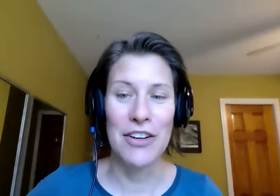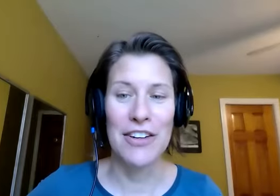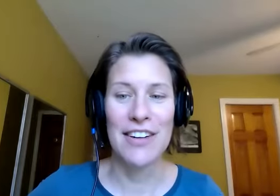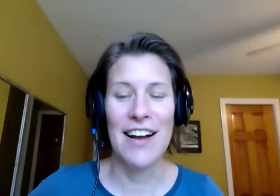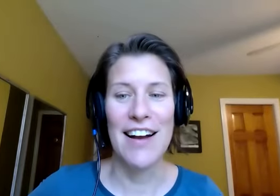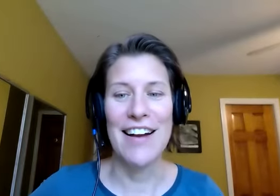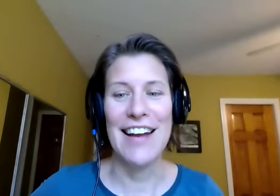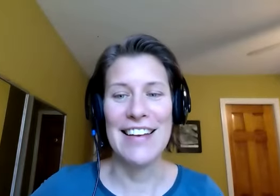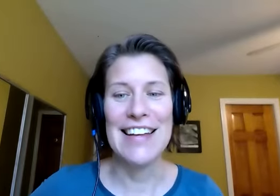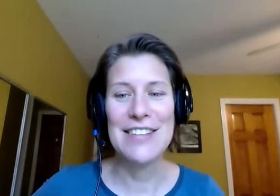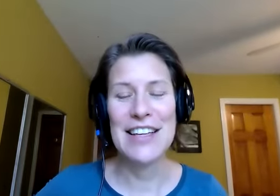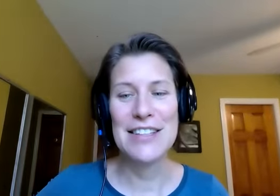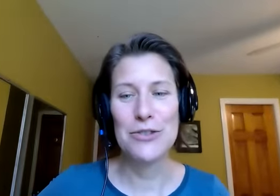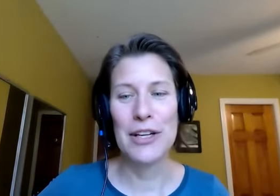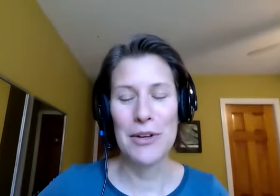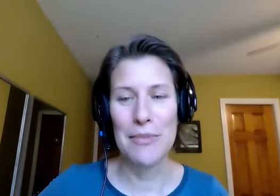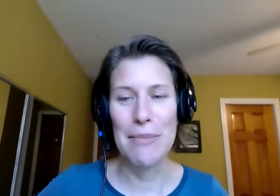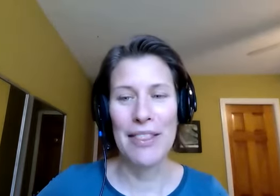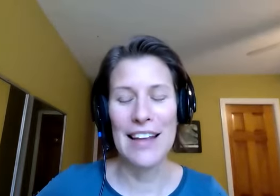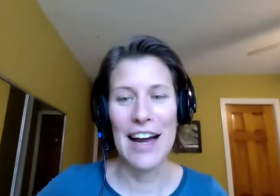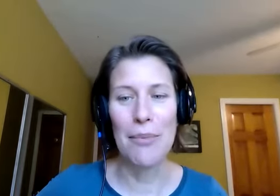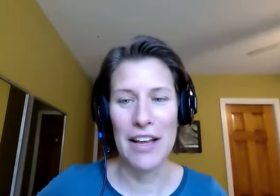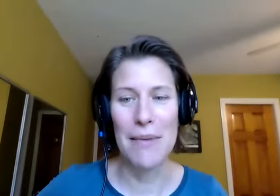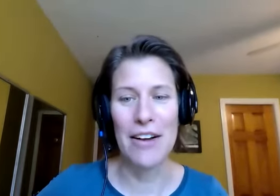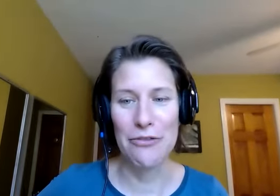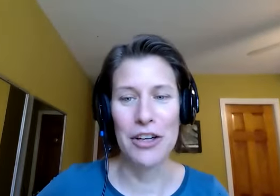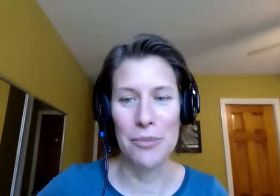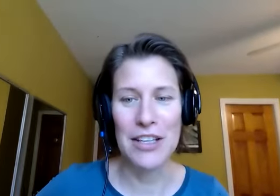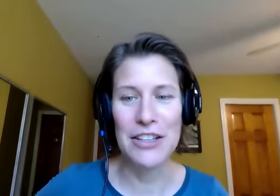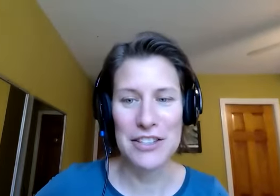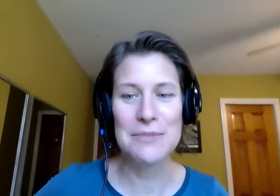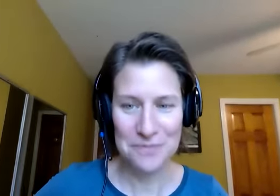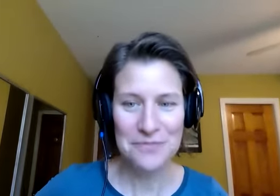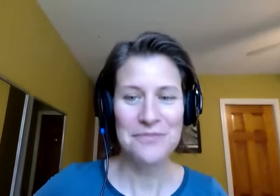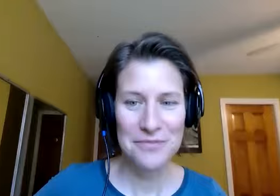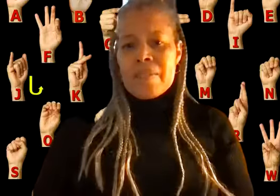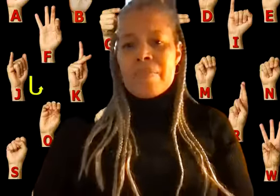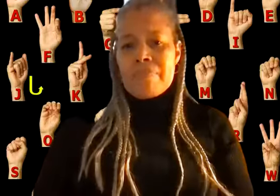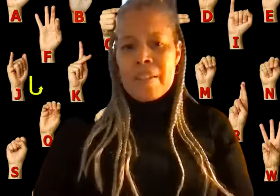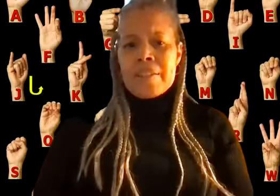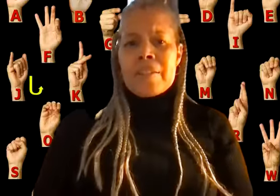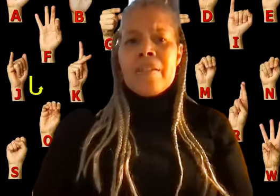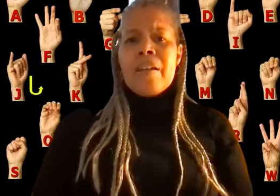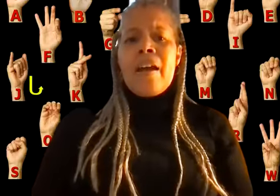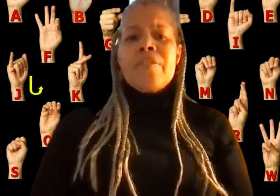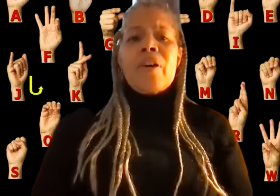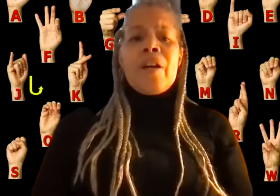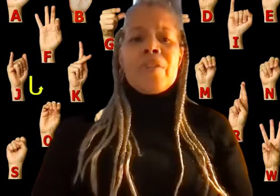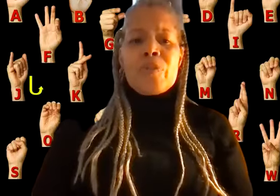uh, and he, he joined with me, but then I bought him out after a couple of years. Excellent. Yeah. And so your